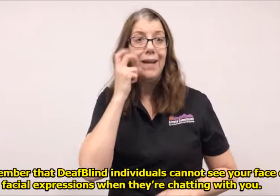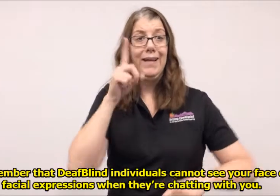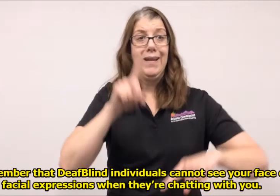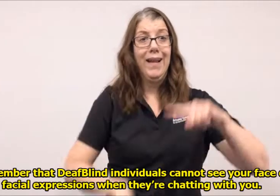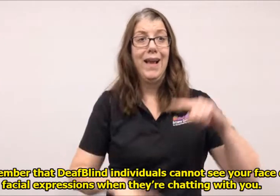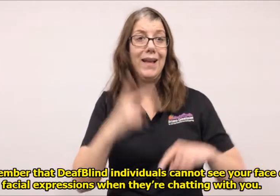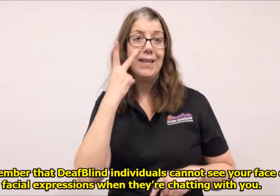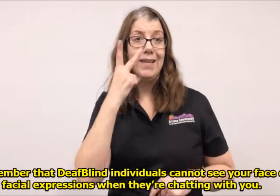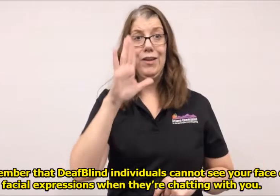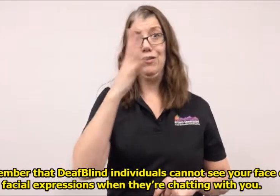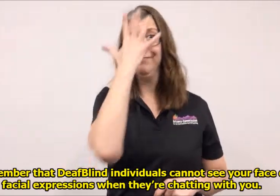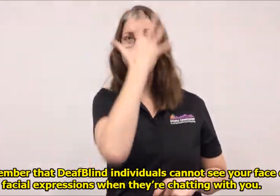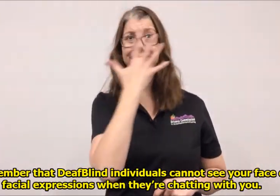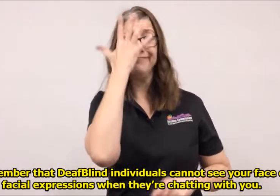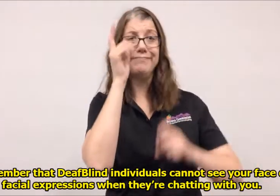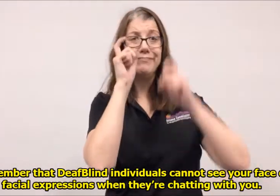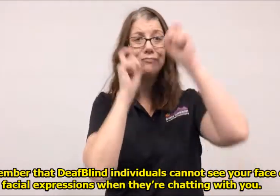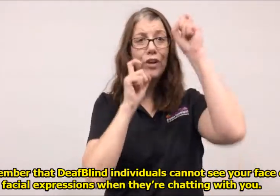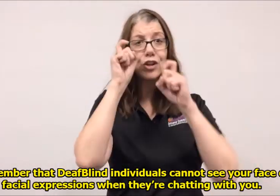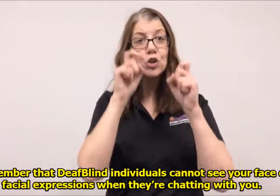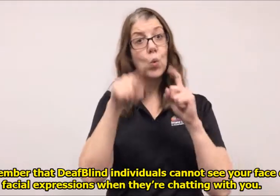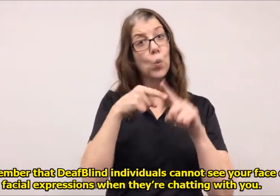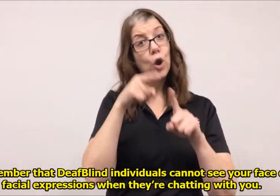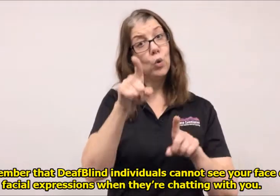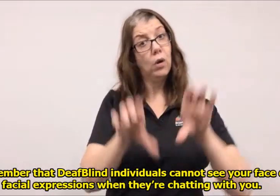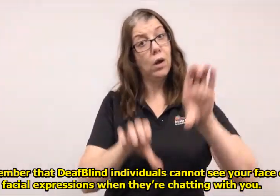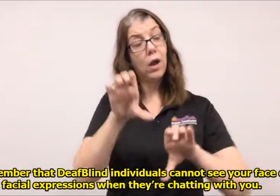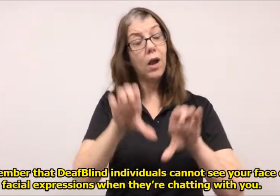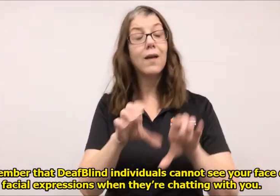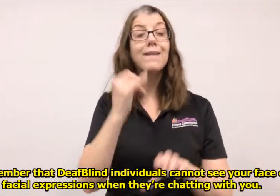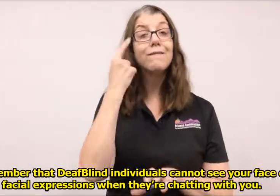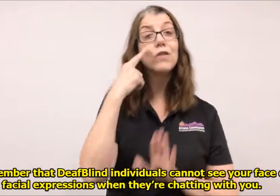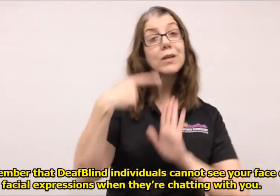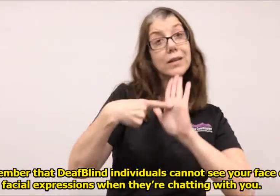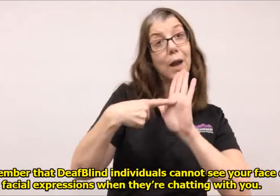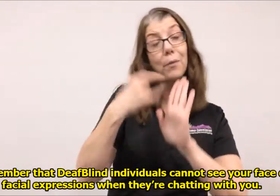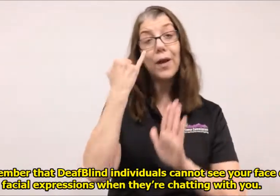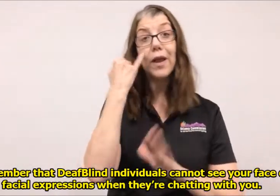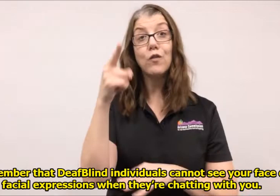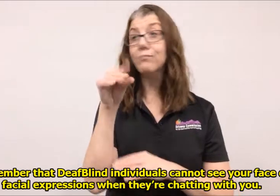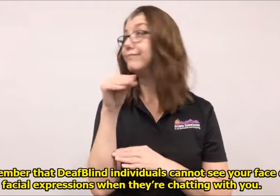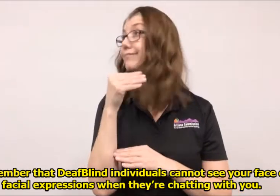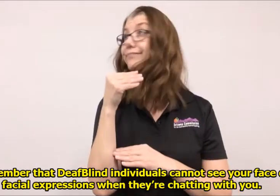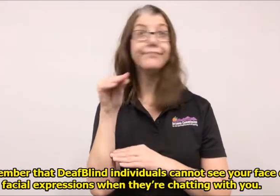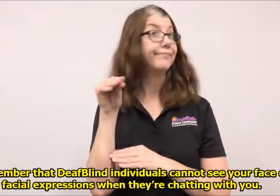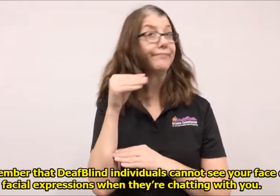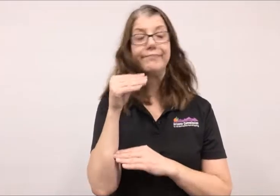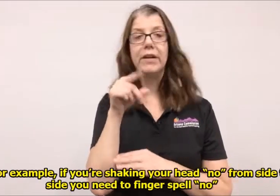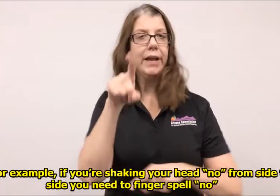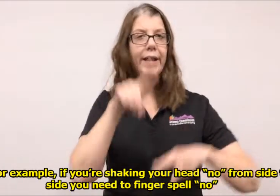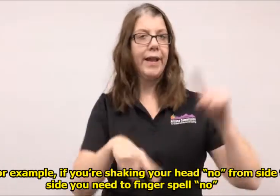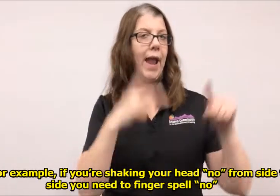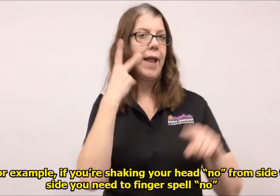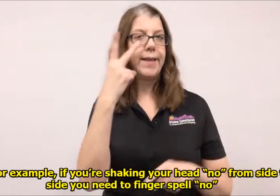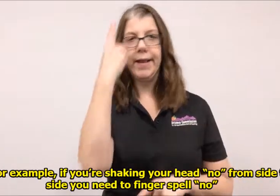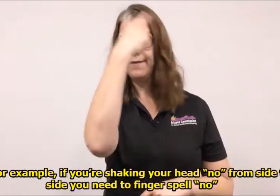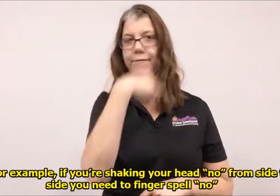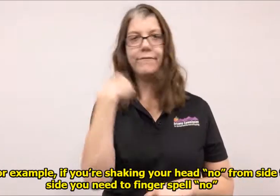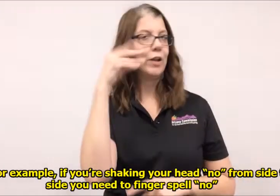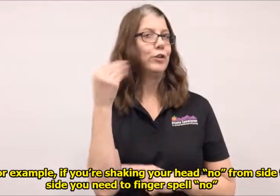Remember that deafblind individuals cannot see your face or facial expressions when they're chatting with you. So for example, if you're shaking your